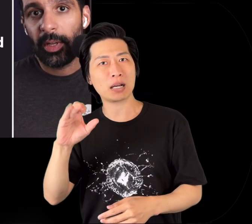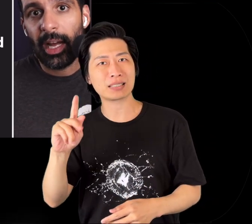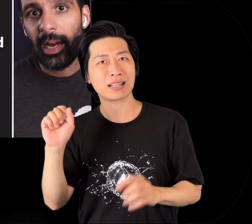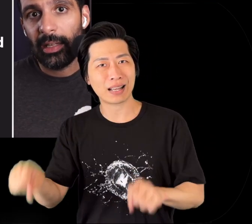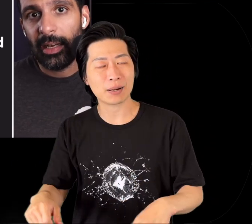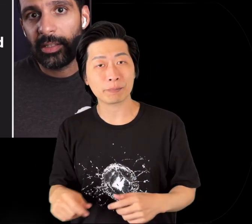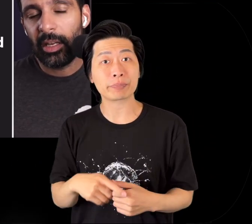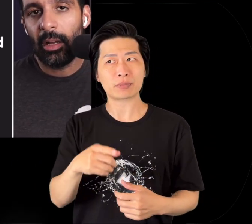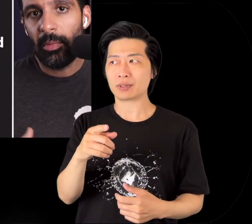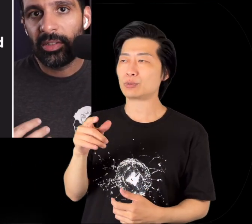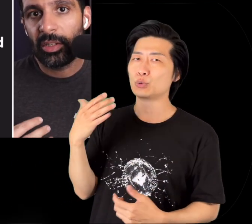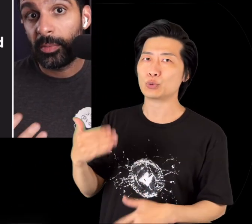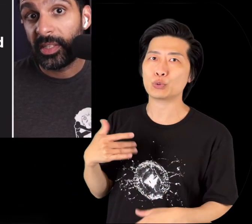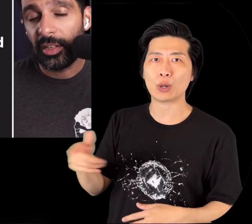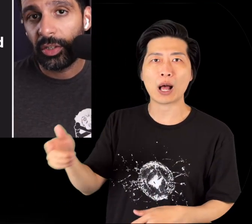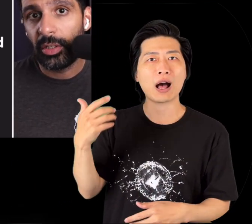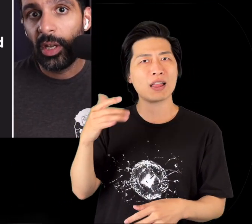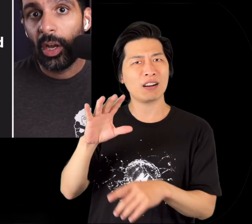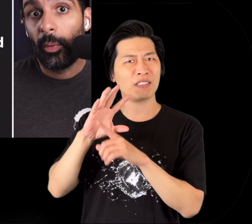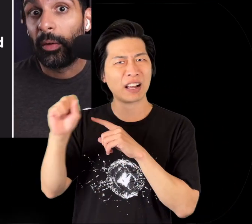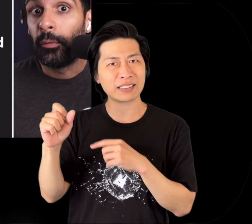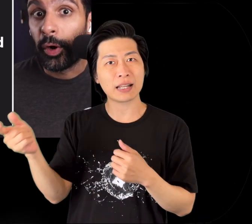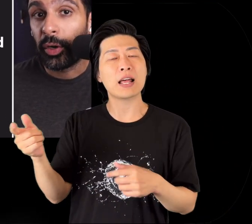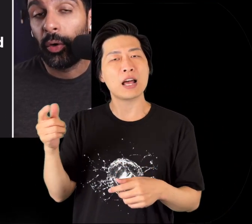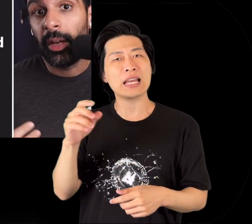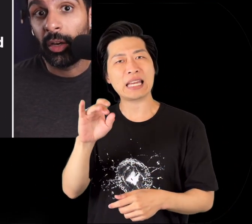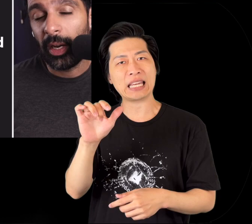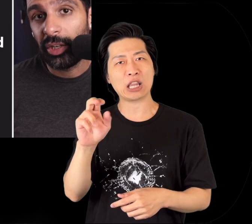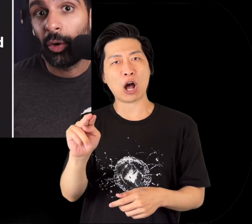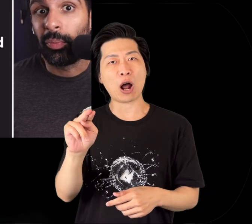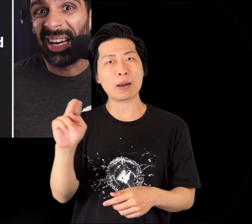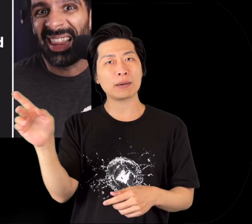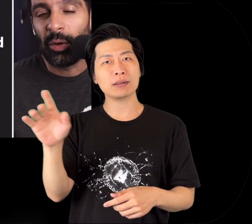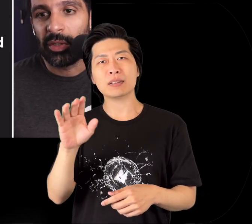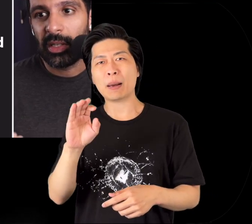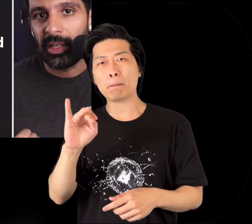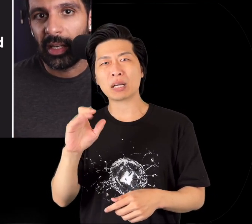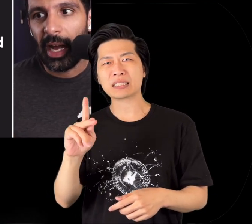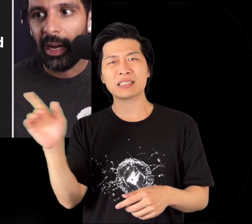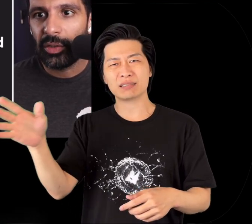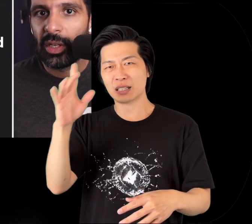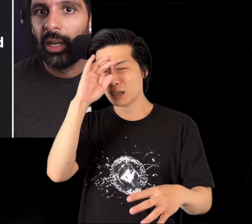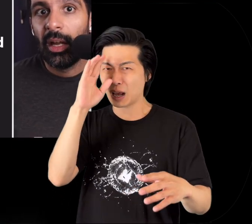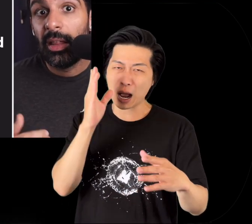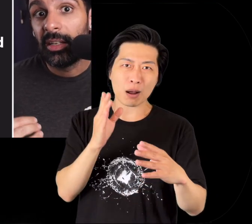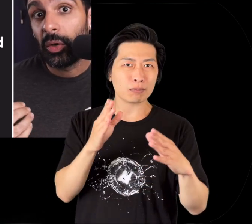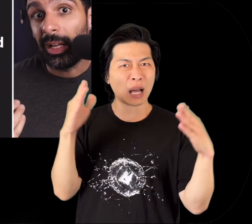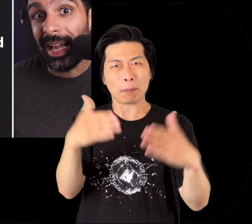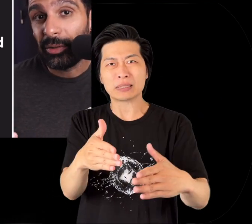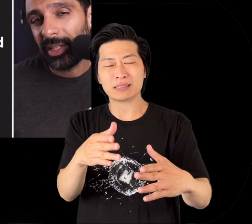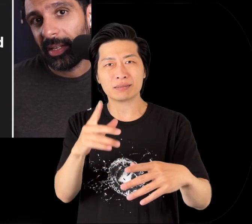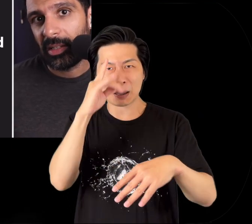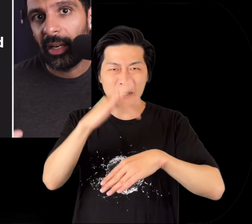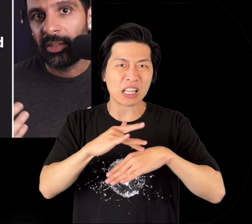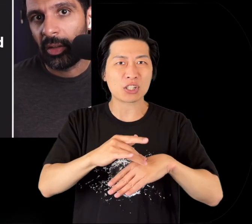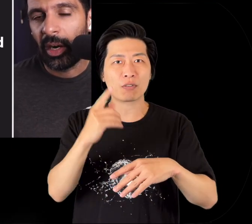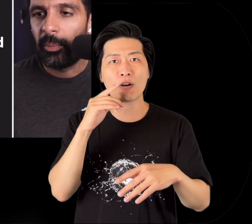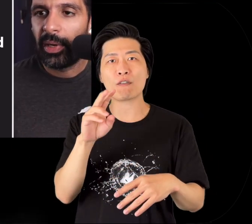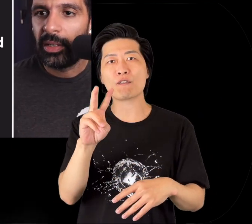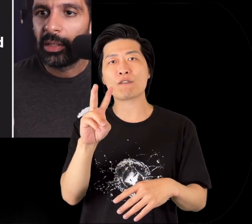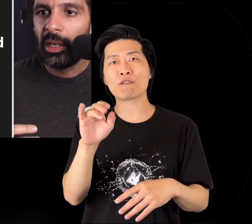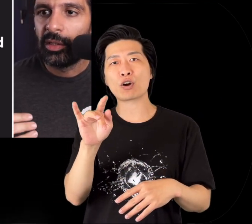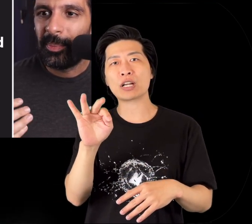Walter that really highlights Elon Musk's obsession around vertical integration or bringing those things in-house. This allows Tesla and his